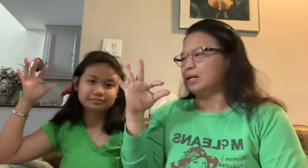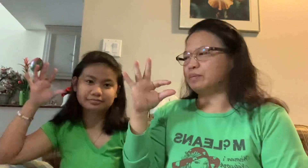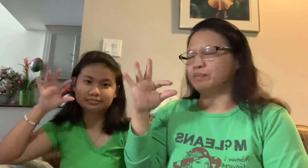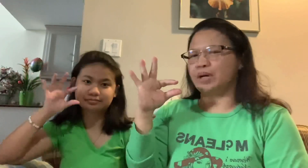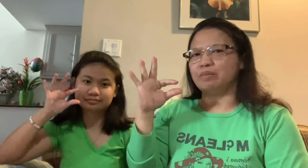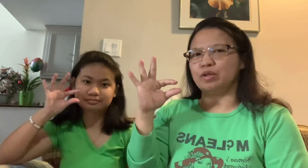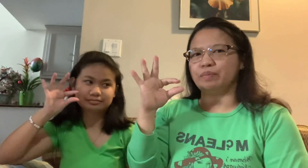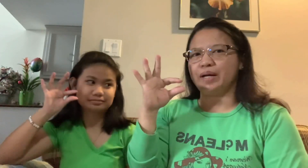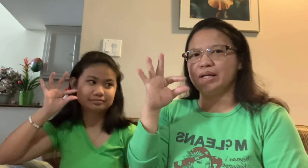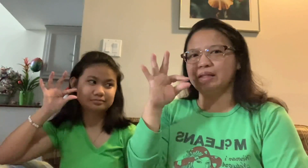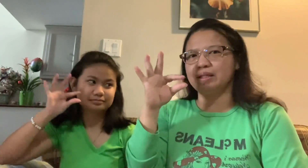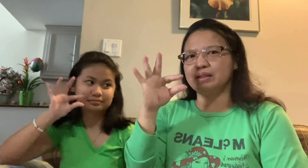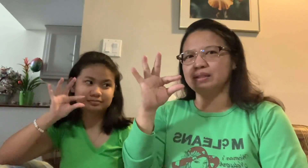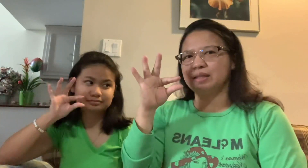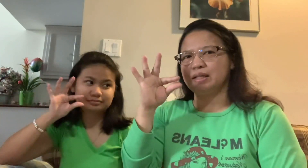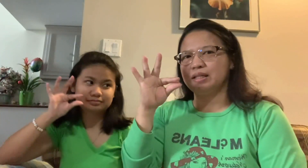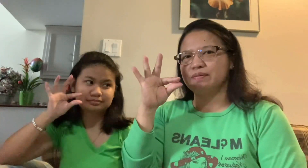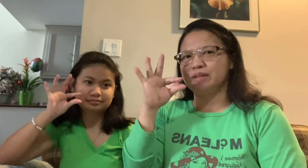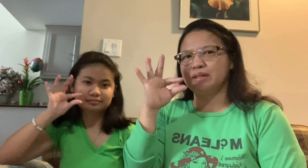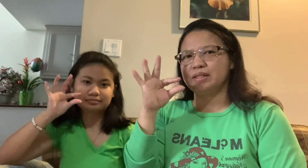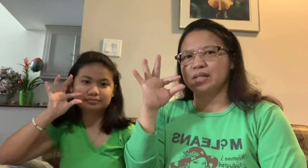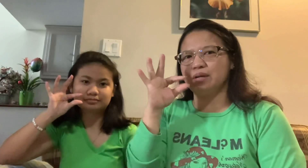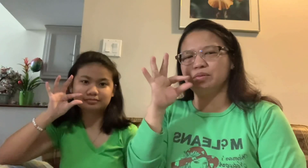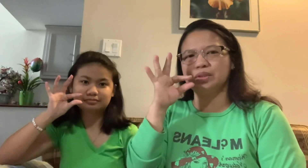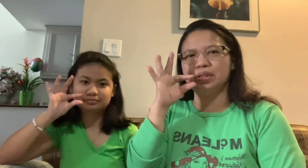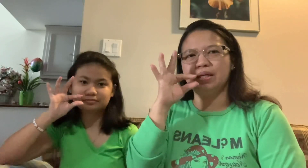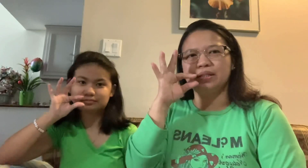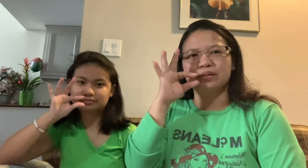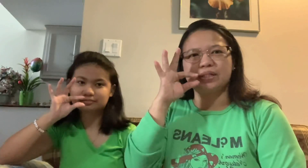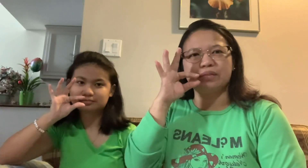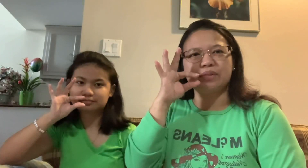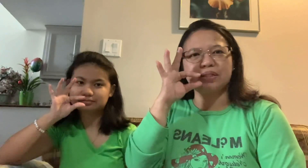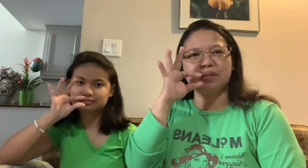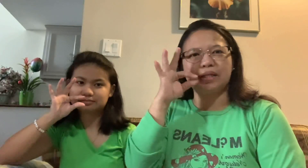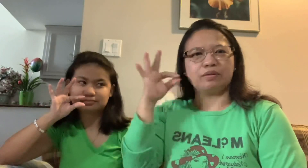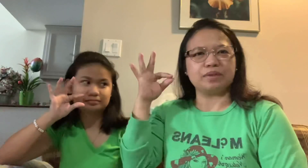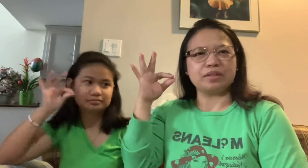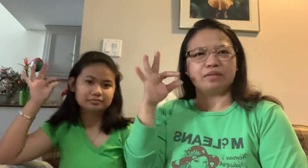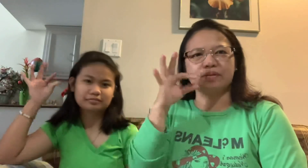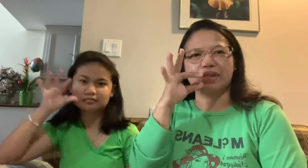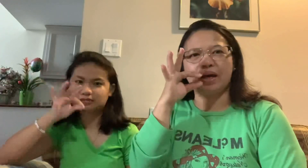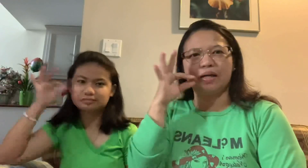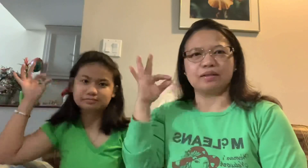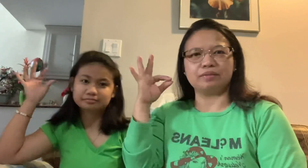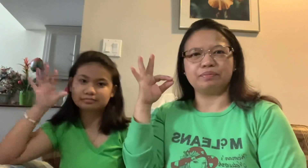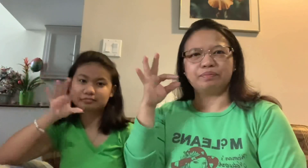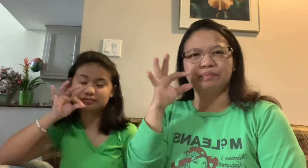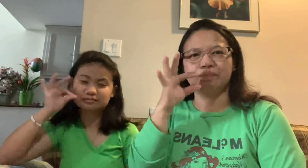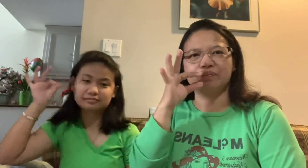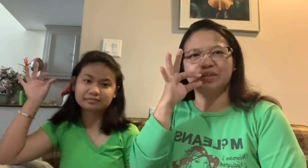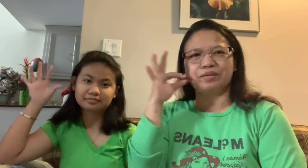our palm open, and then the index finger and the thumb will trace the whisker like the whisker of the cat.